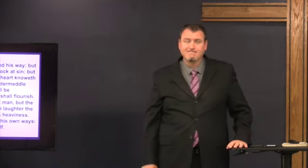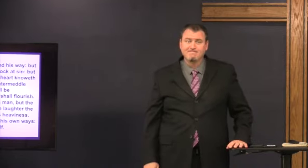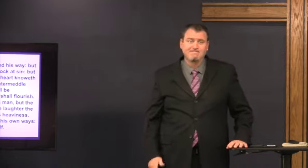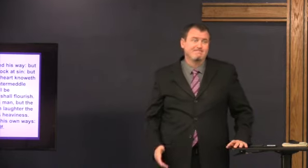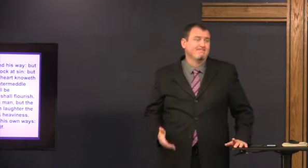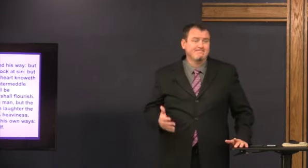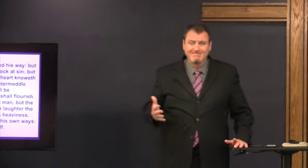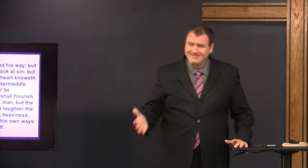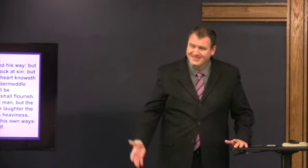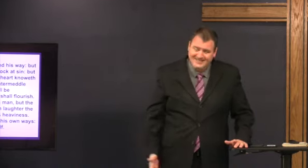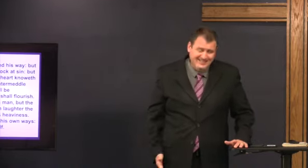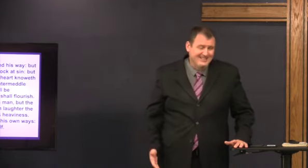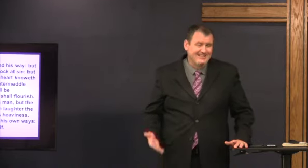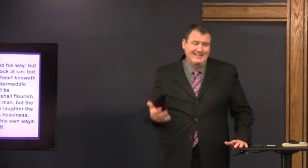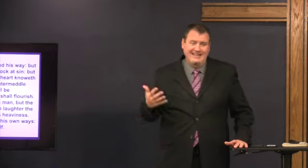That's it, period.